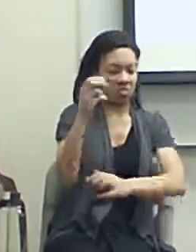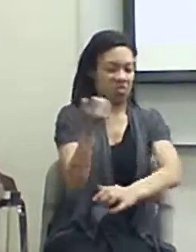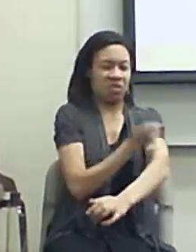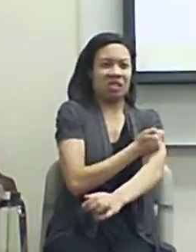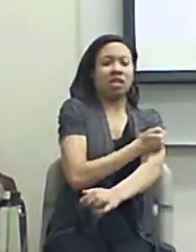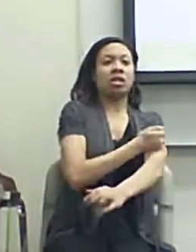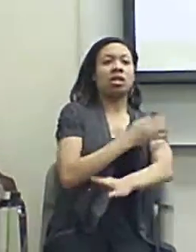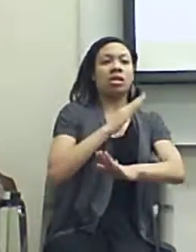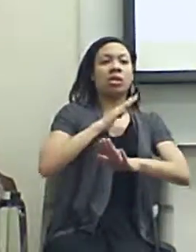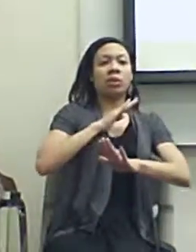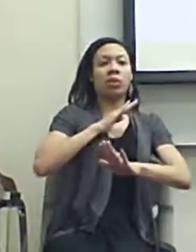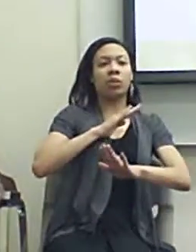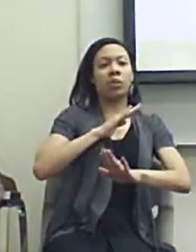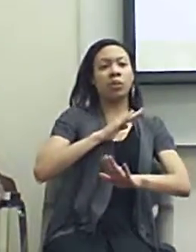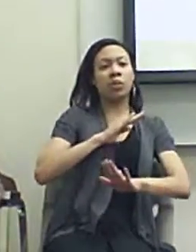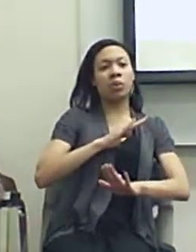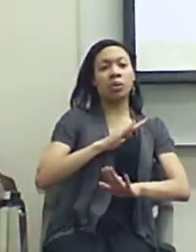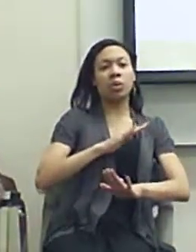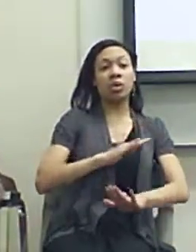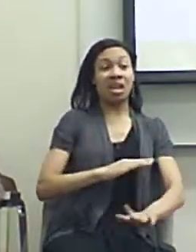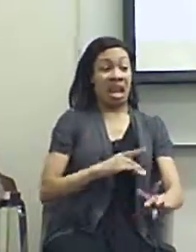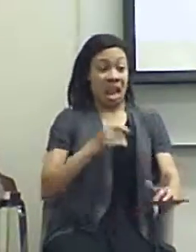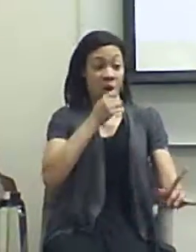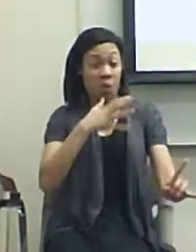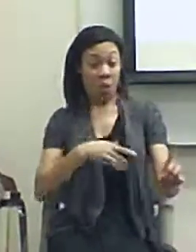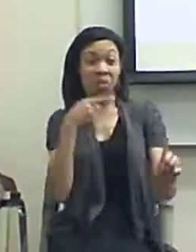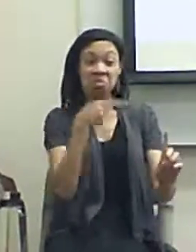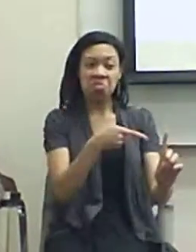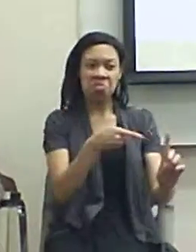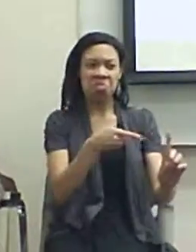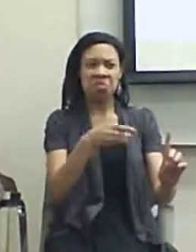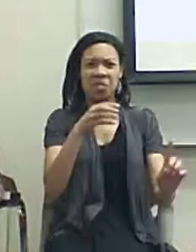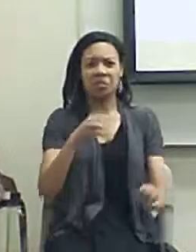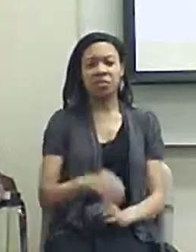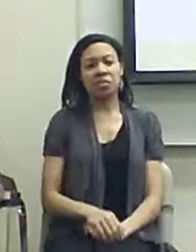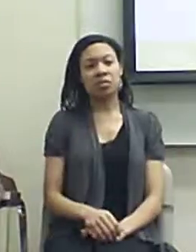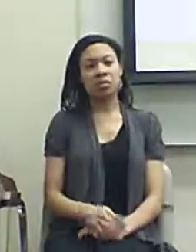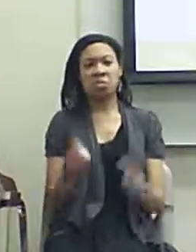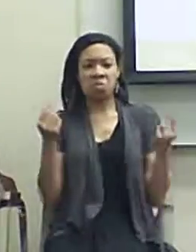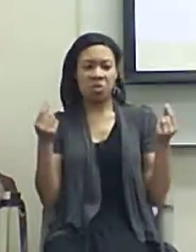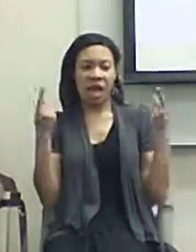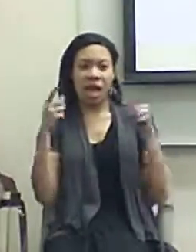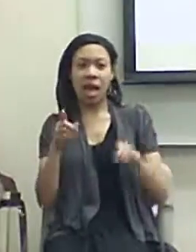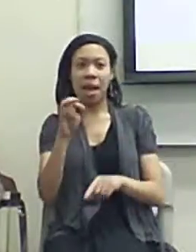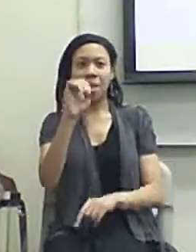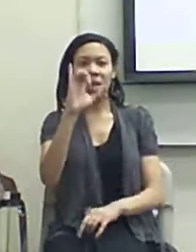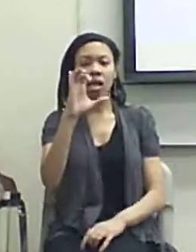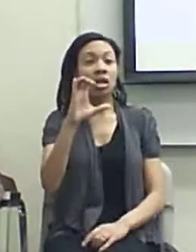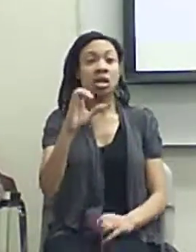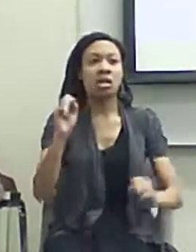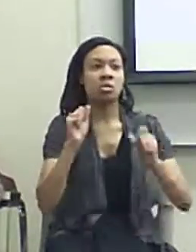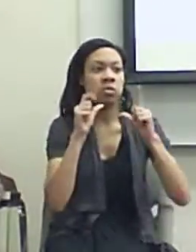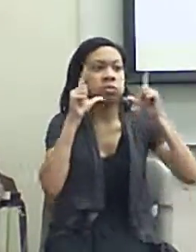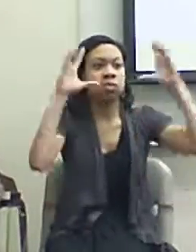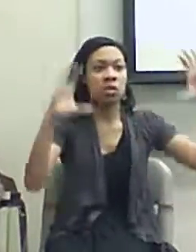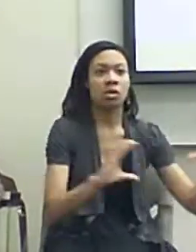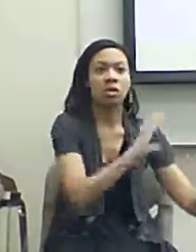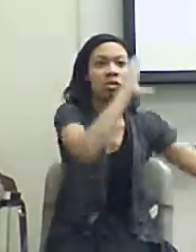she gets so manic, they bring her in, she usually hasn't slept in about a week. So